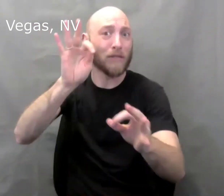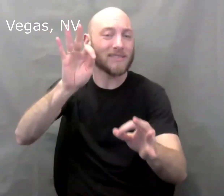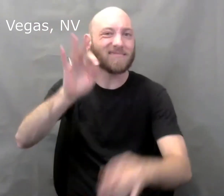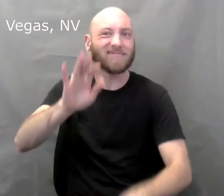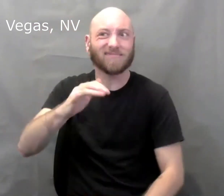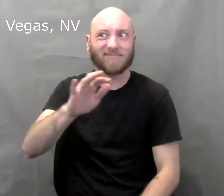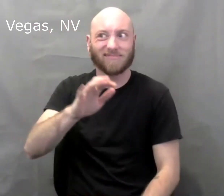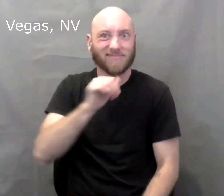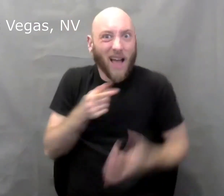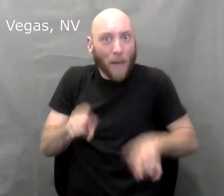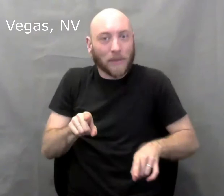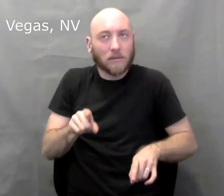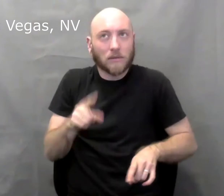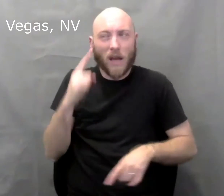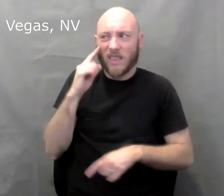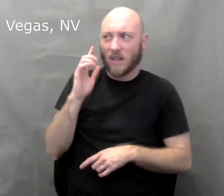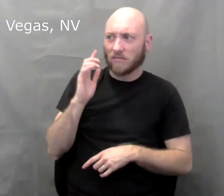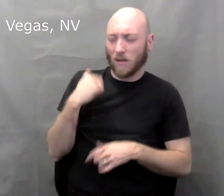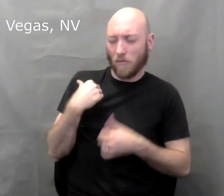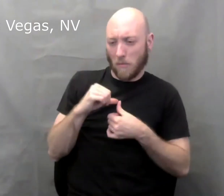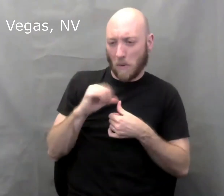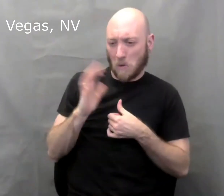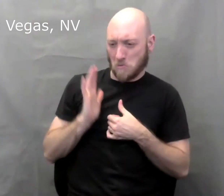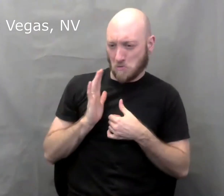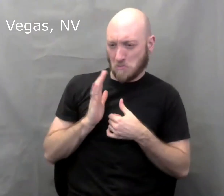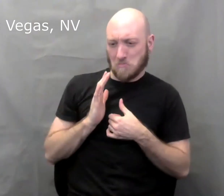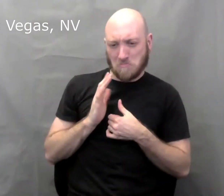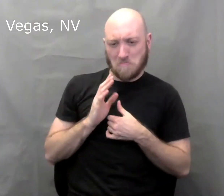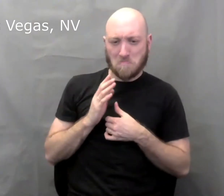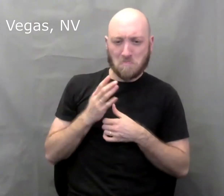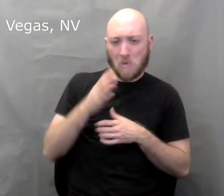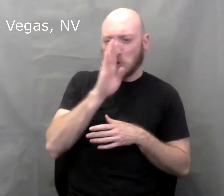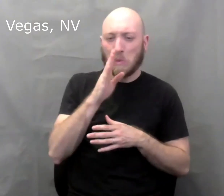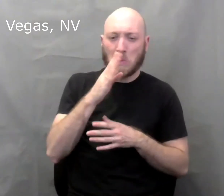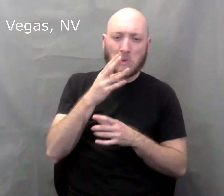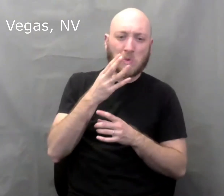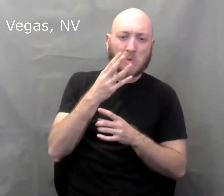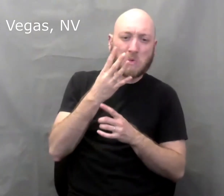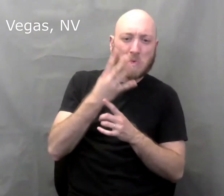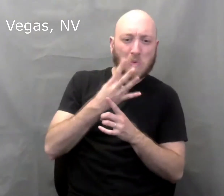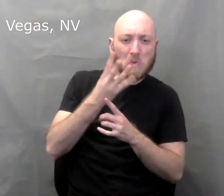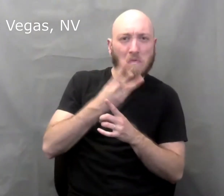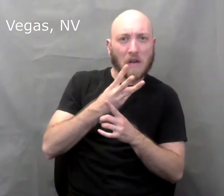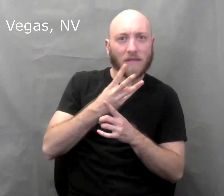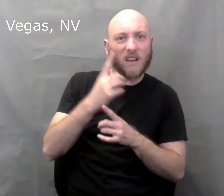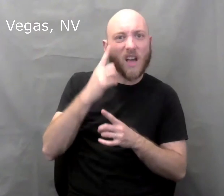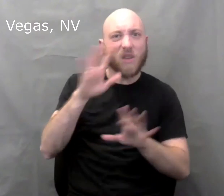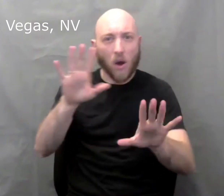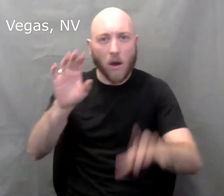couple months sober, shortly after I did those steps, I remember feeling like well, I'm going to work on it. I'm going to get there. I'm